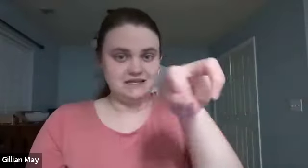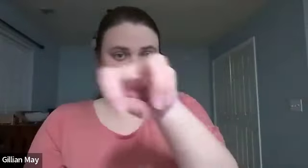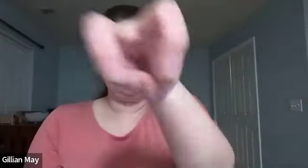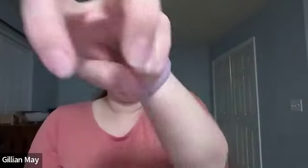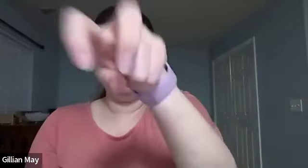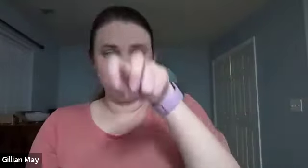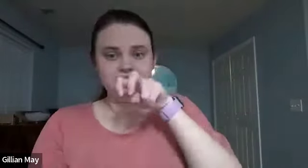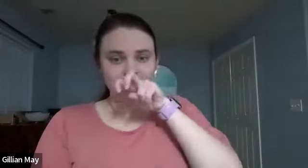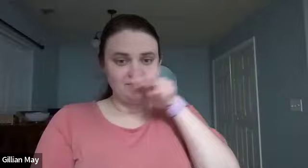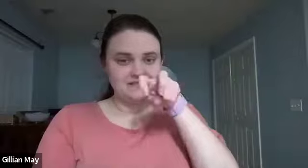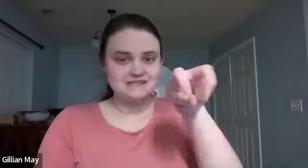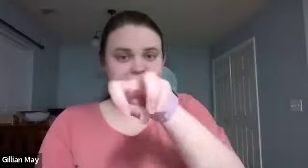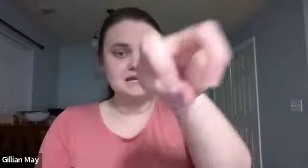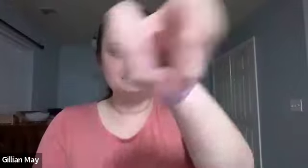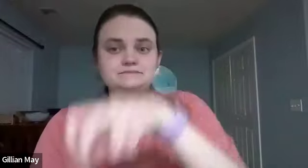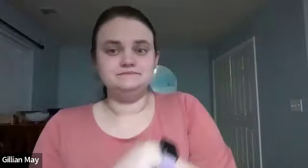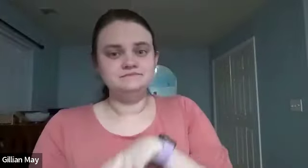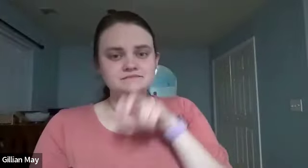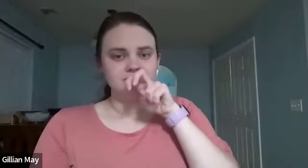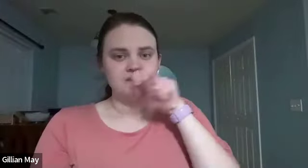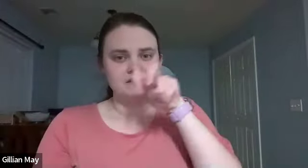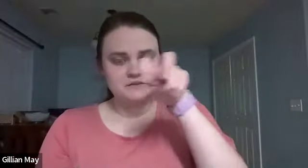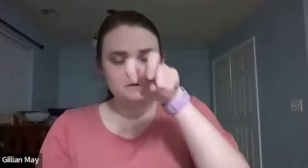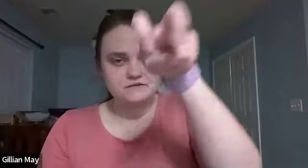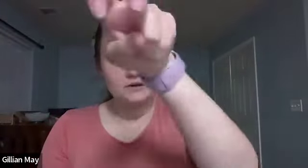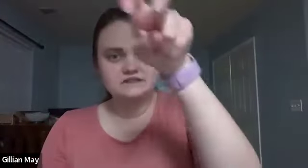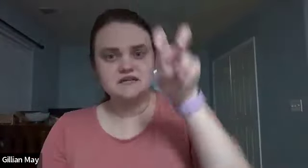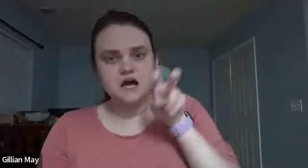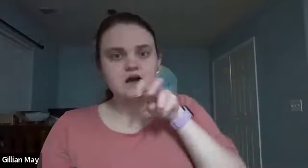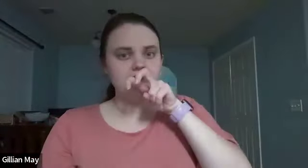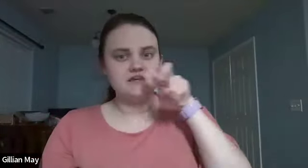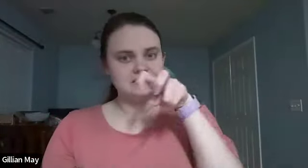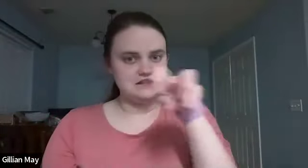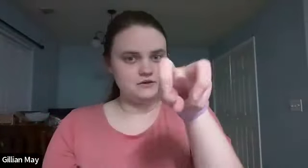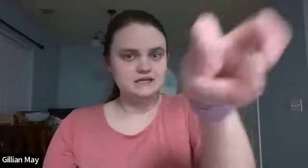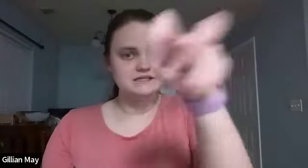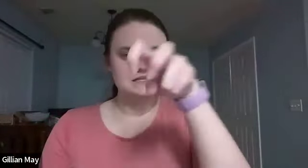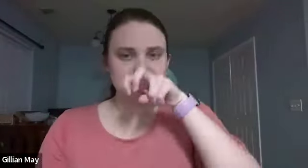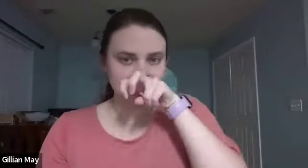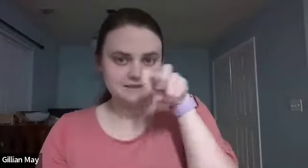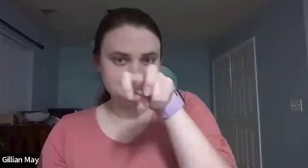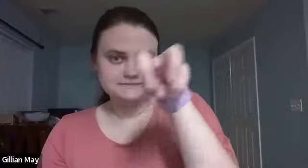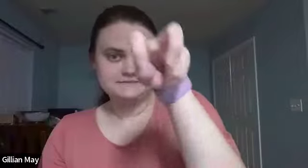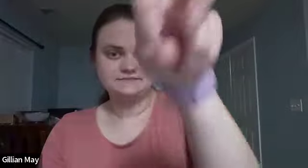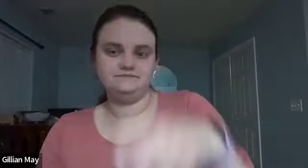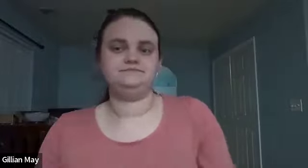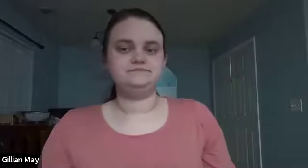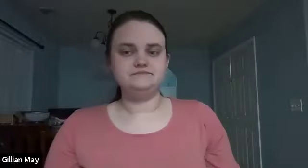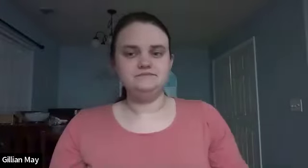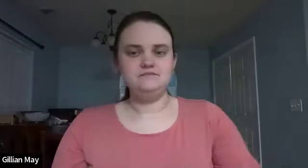snake. Snake. I think about the forked tongue and then it's slithering. Snake.